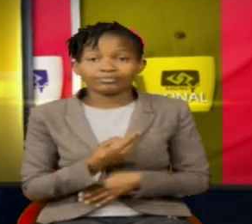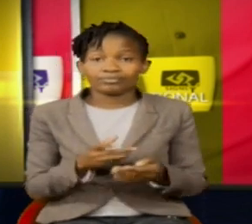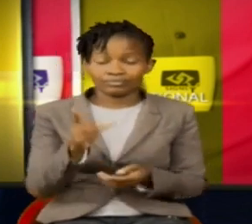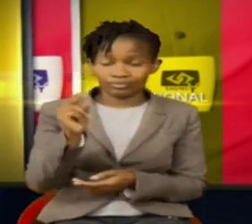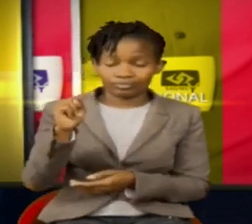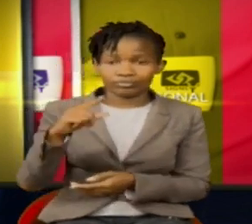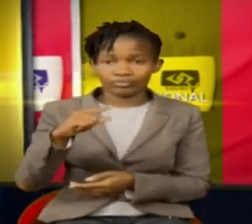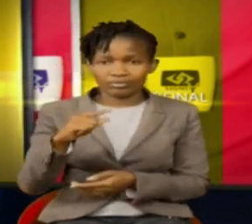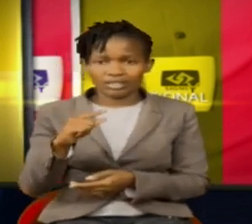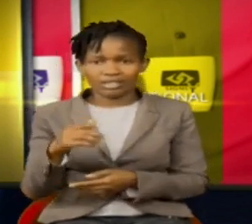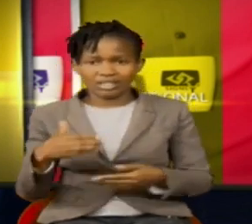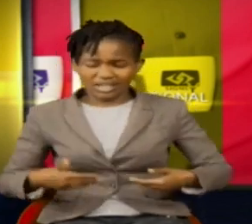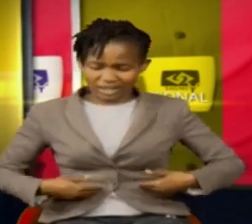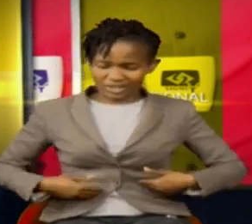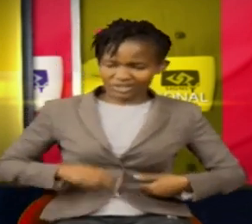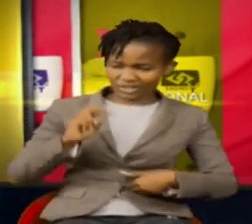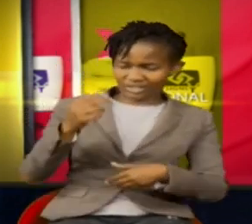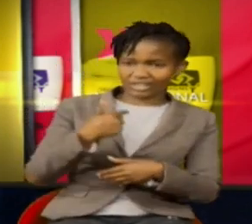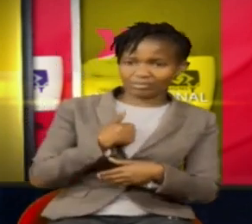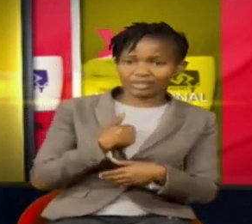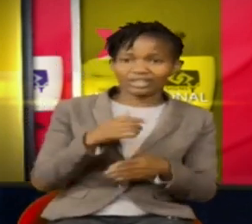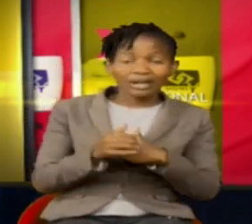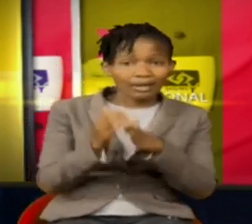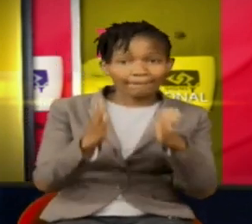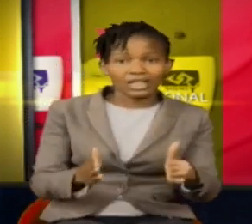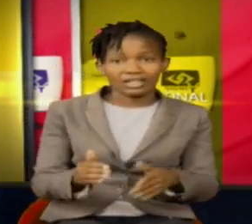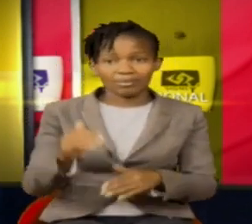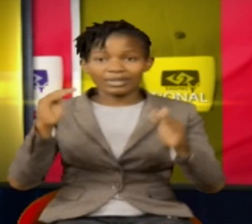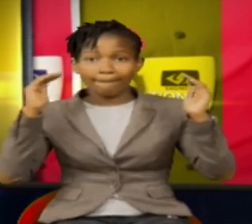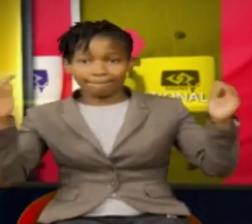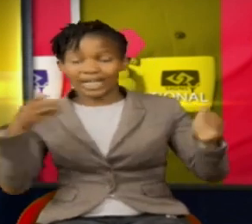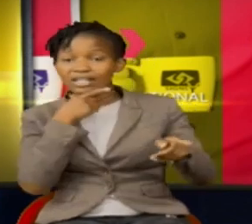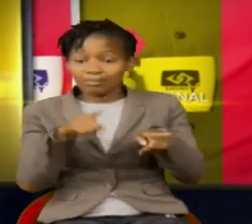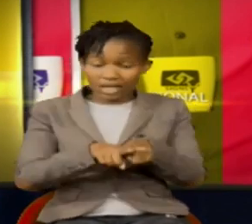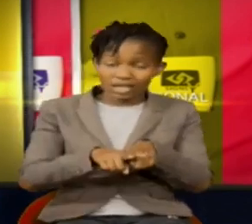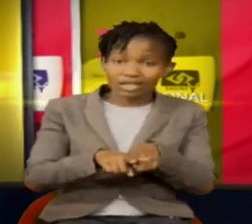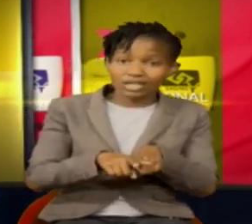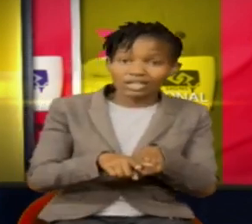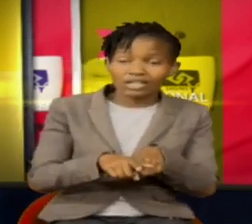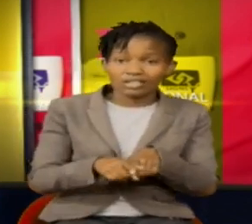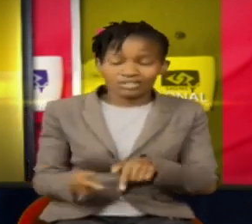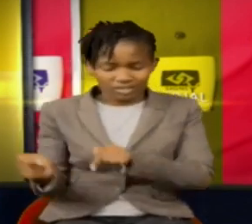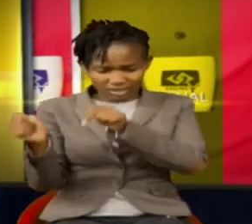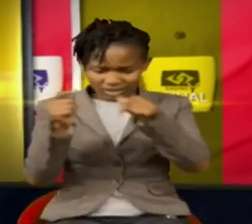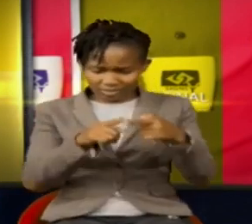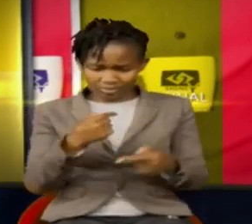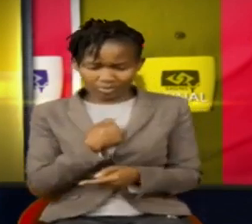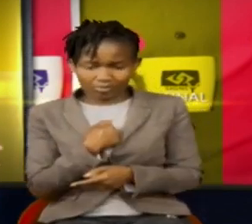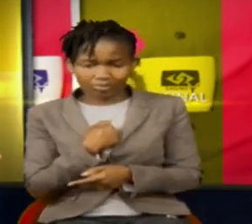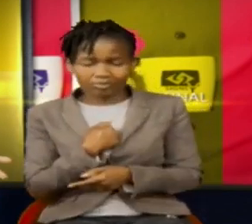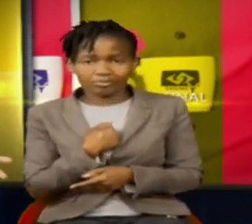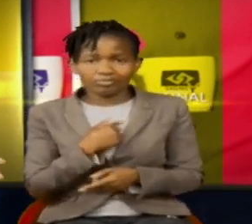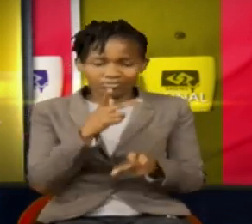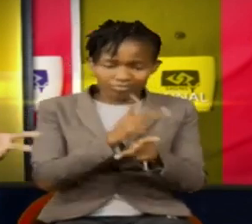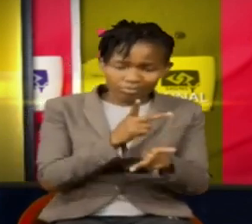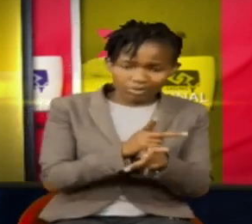that young people look up to, yes. and I'm like their big bro. Okay. So I'm always talking to youth, some, you know, come to me, they're like, hey, link me up, put